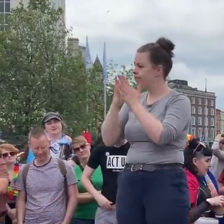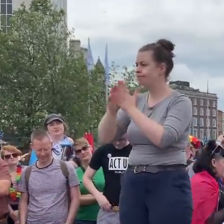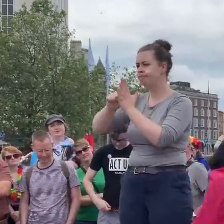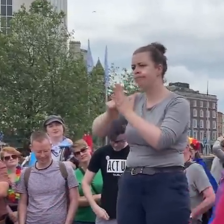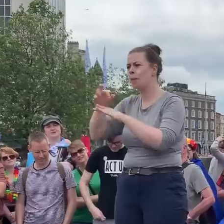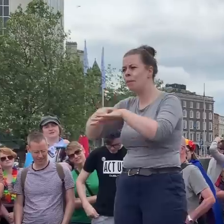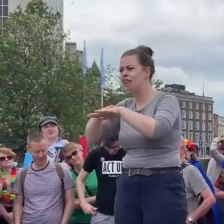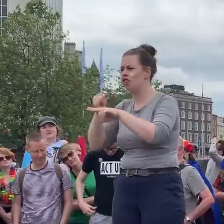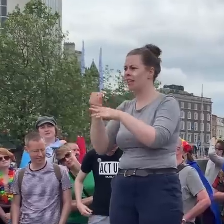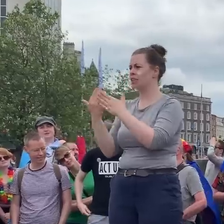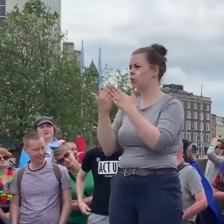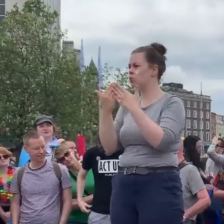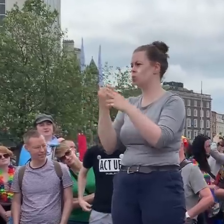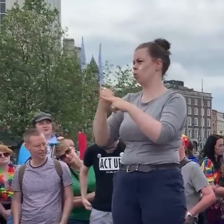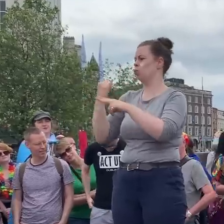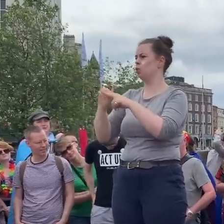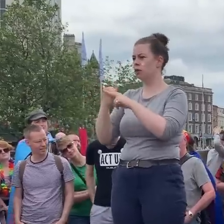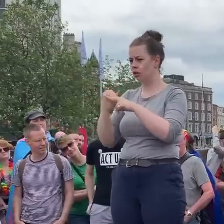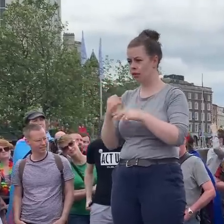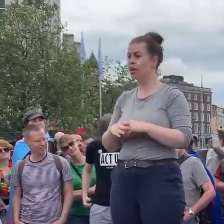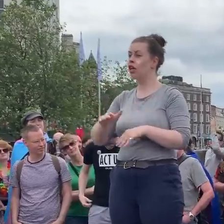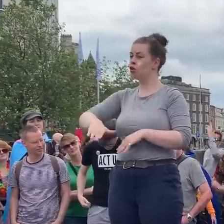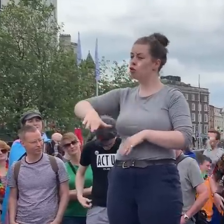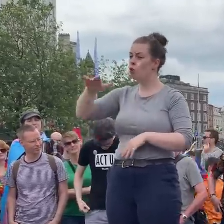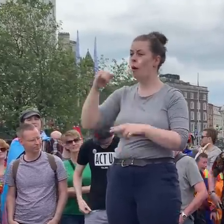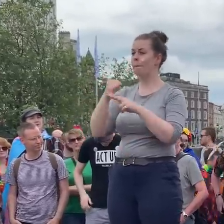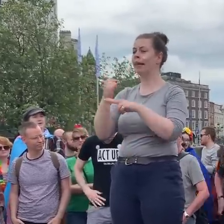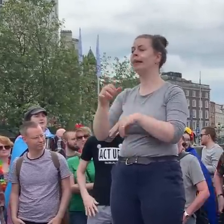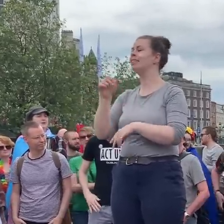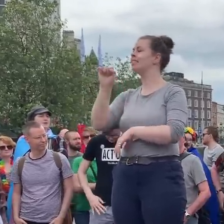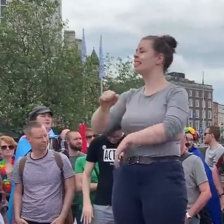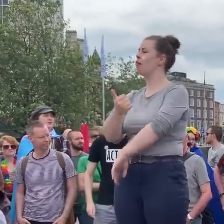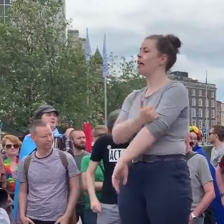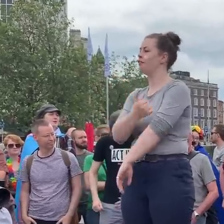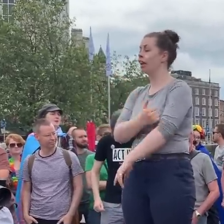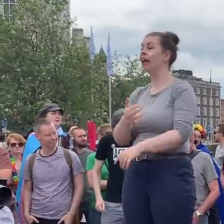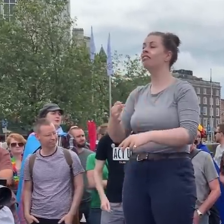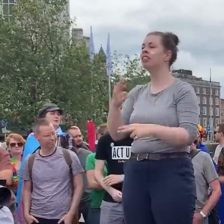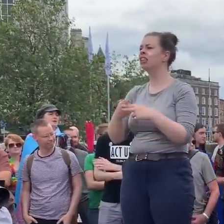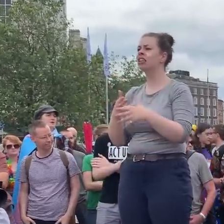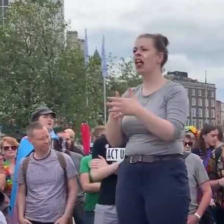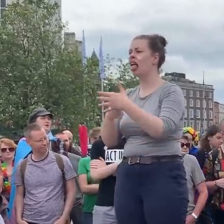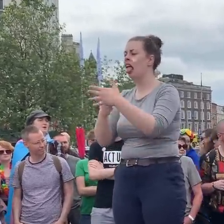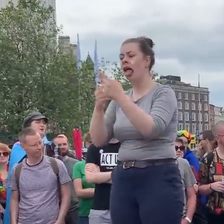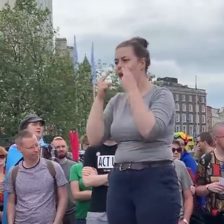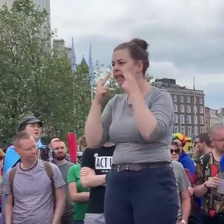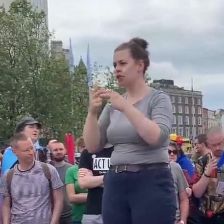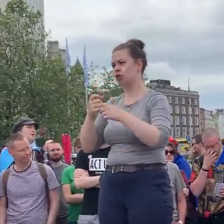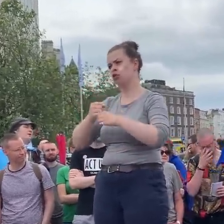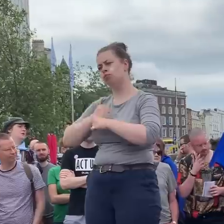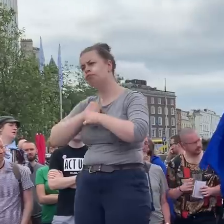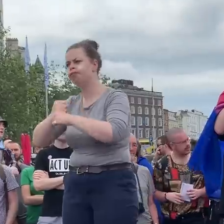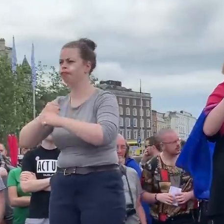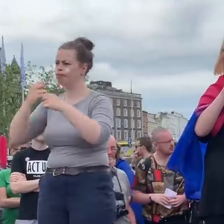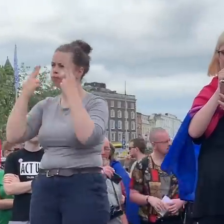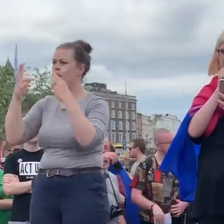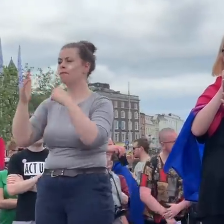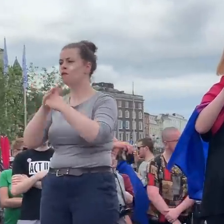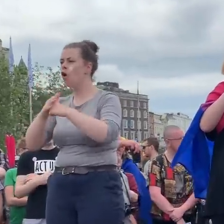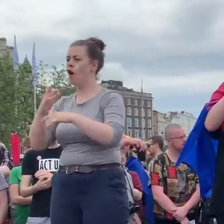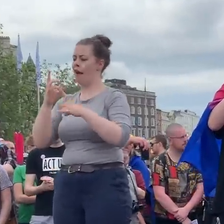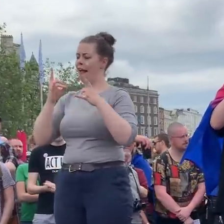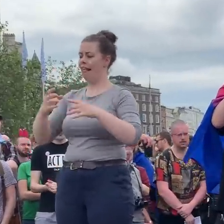Growing up in an apartheid ghetto, Caolite in Cape Town, he soon realised that he'd have to protest for access to land, adequate housing, healthcare and improved